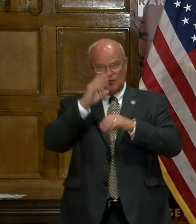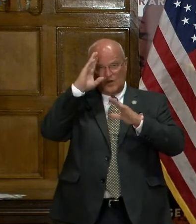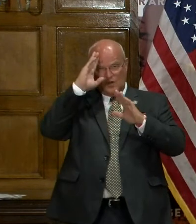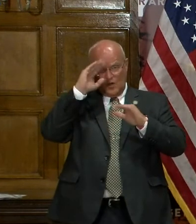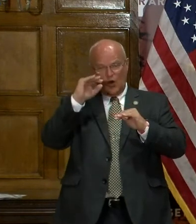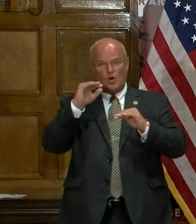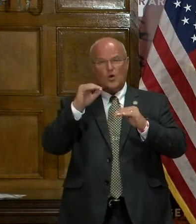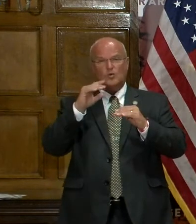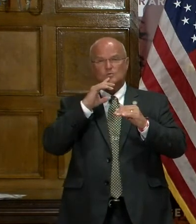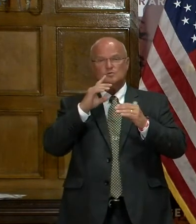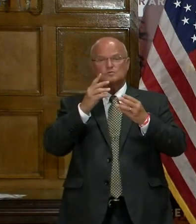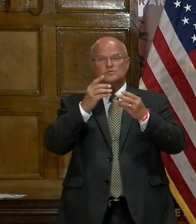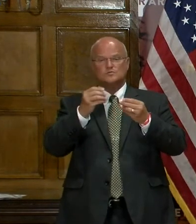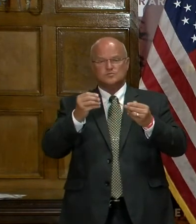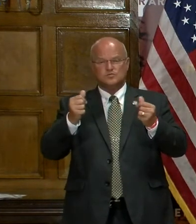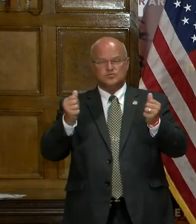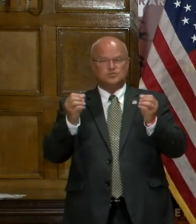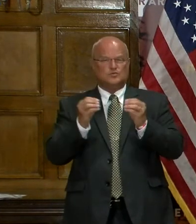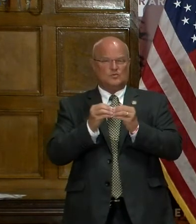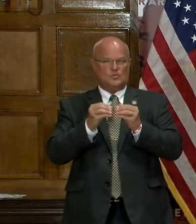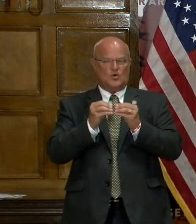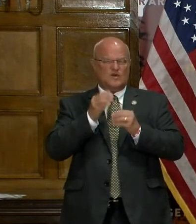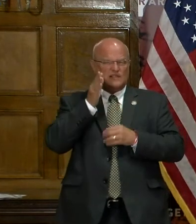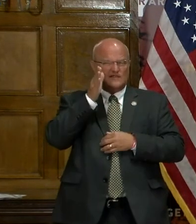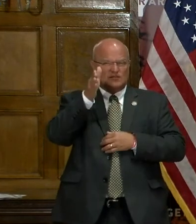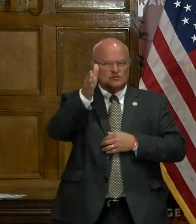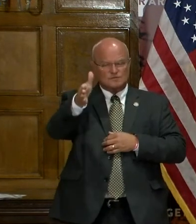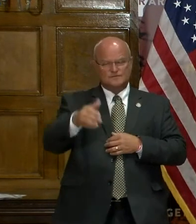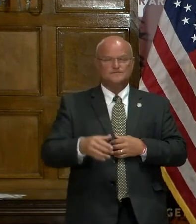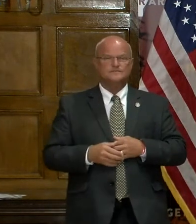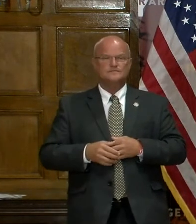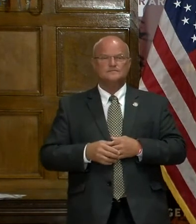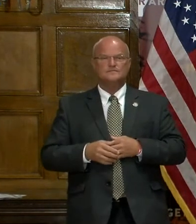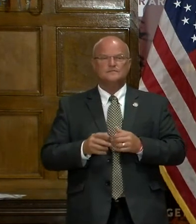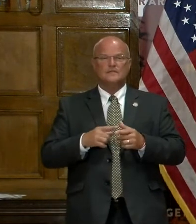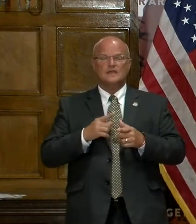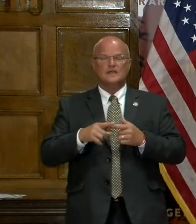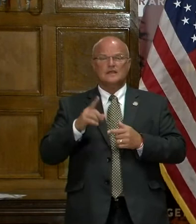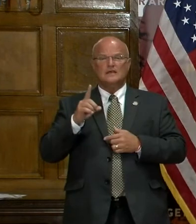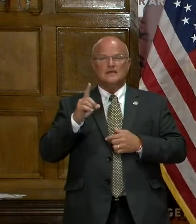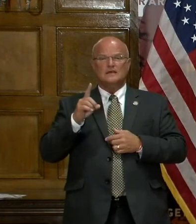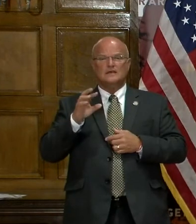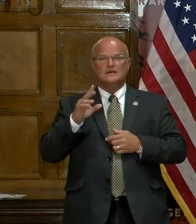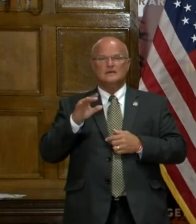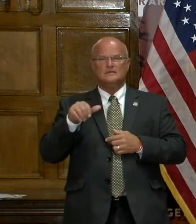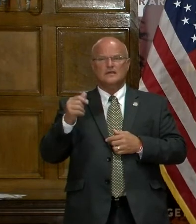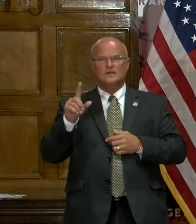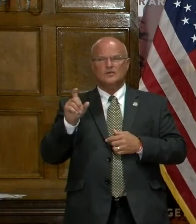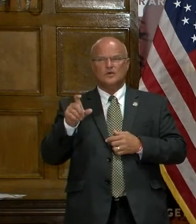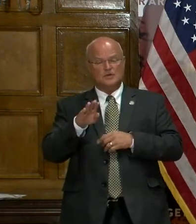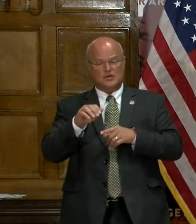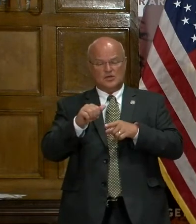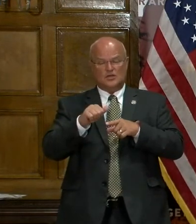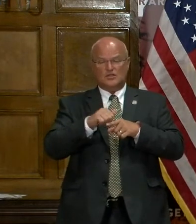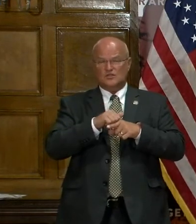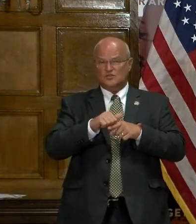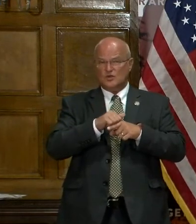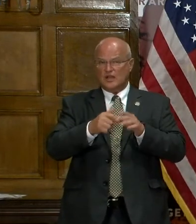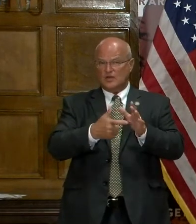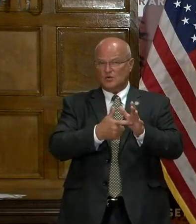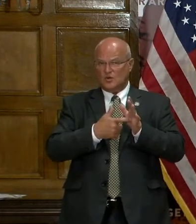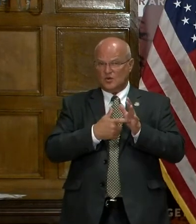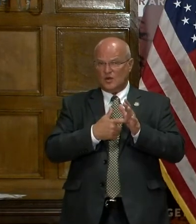to refine that more carefully in the coming days. And then, what was the other question? Was to